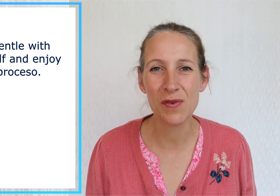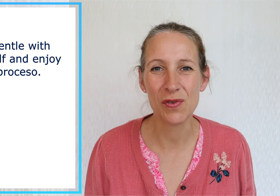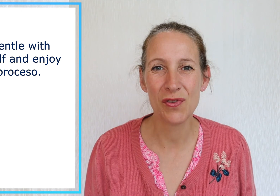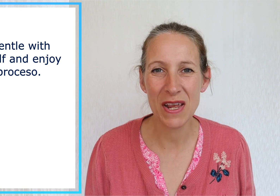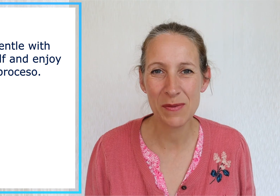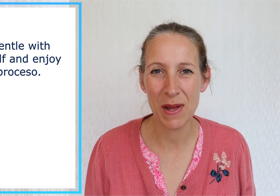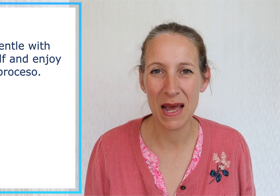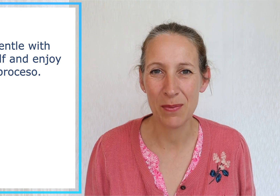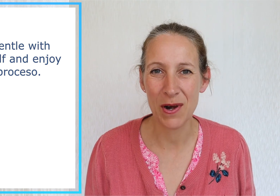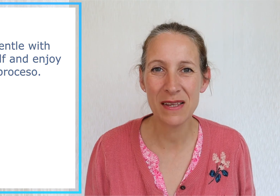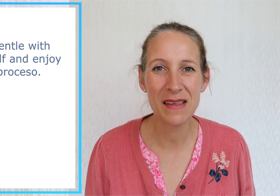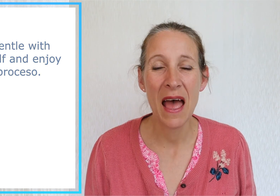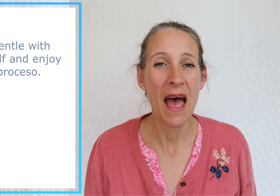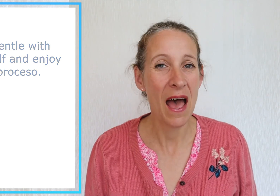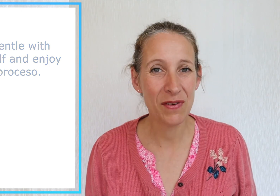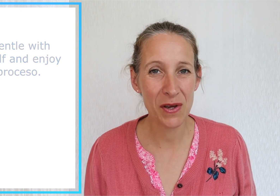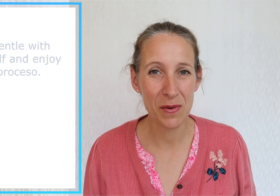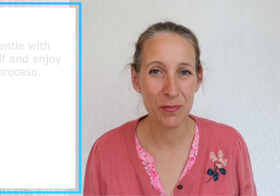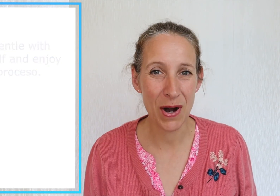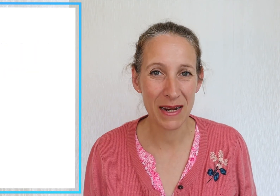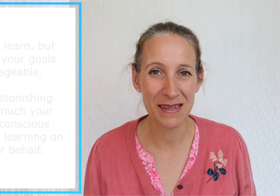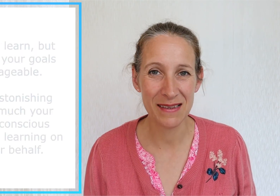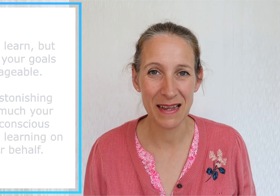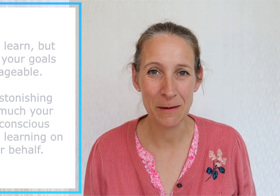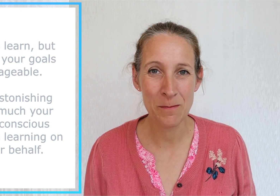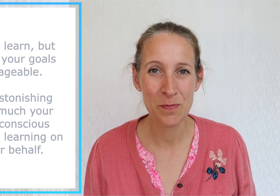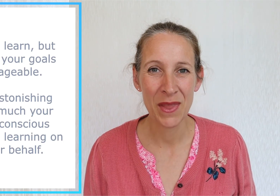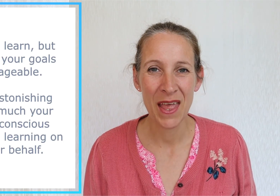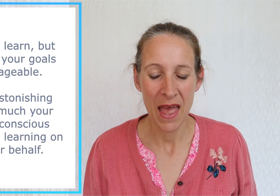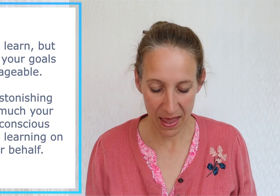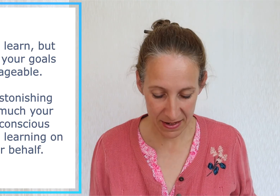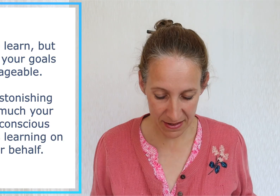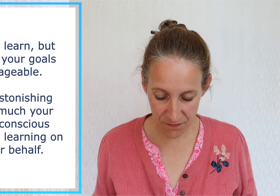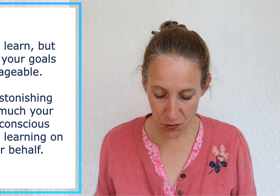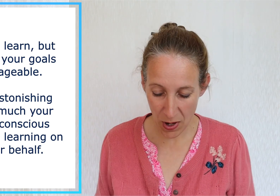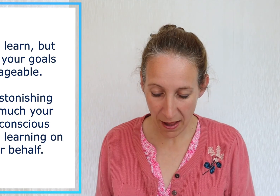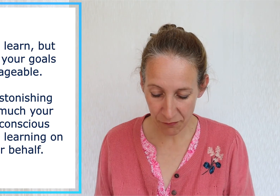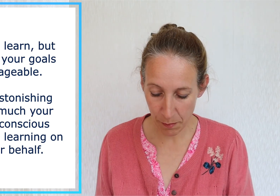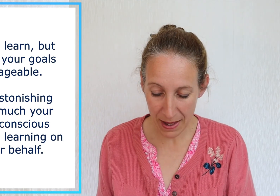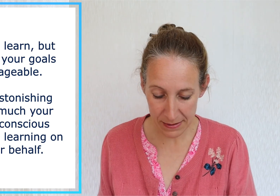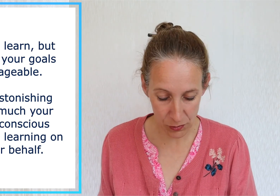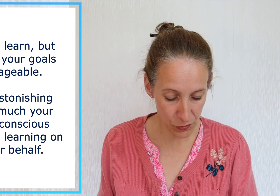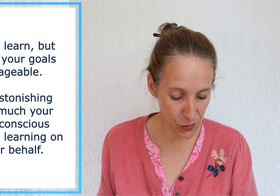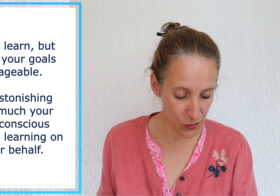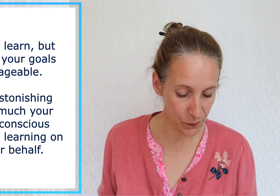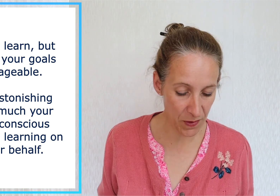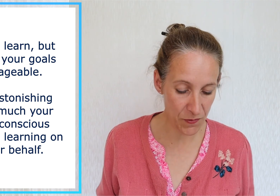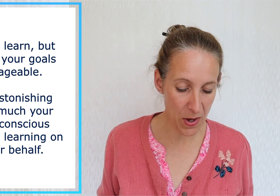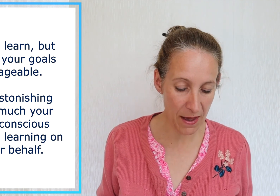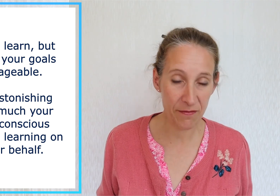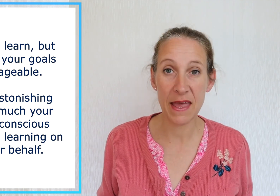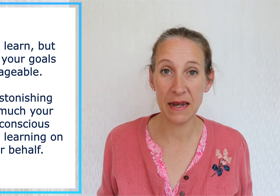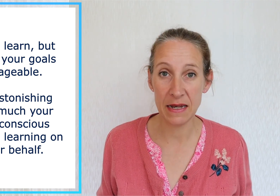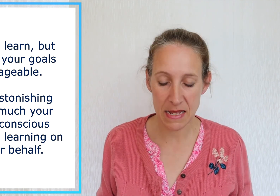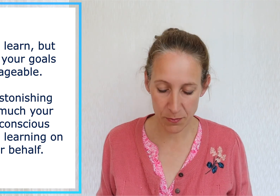or 3 palabras, have a go at practicing, and if you have Pasos, if you have el